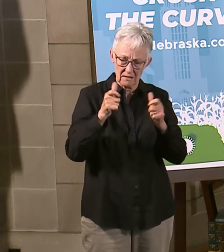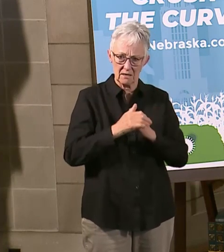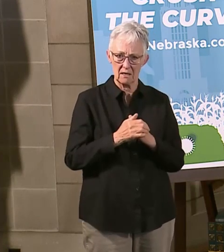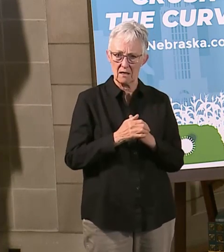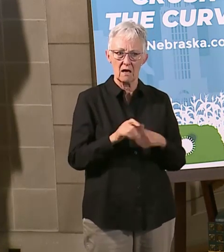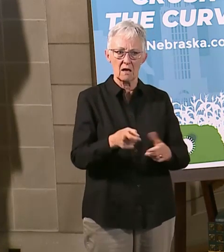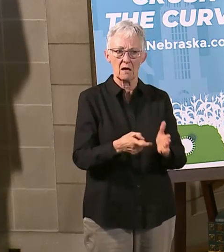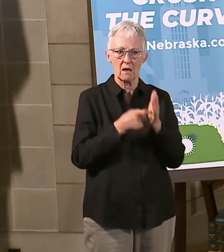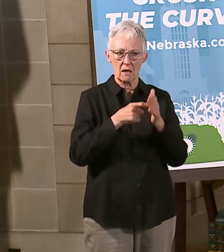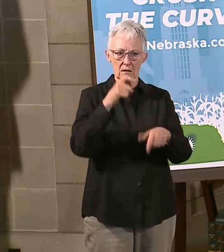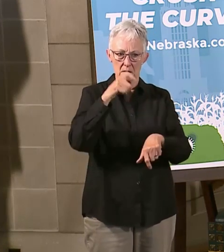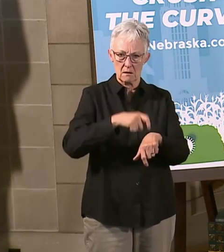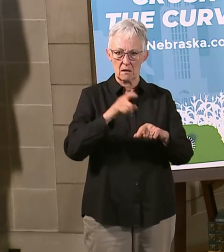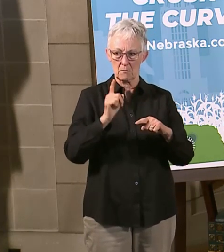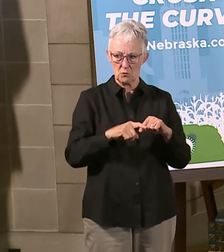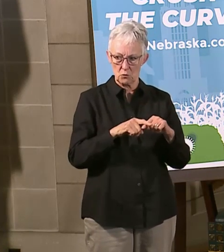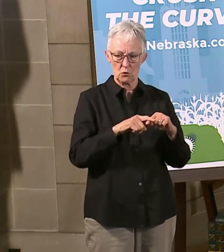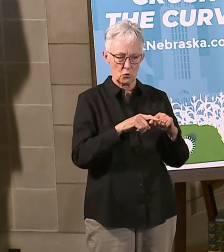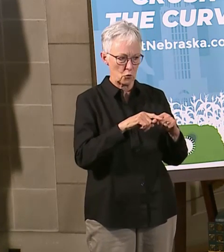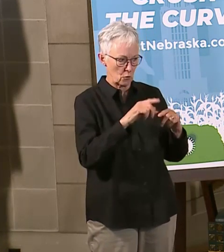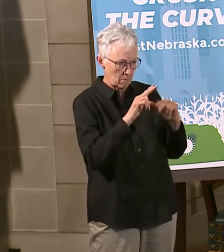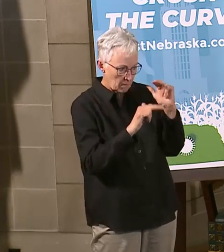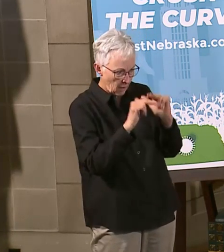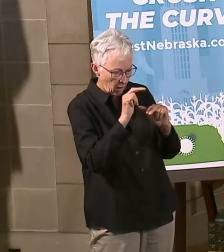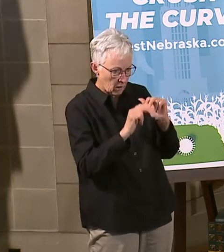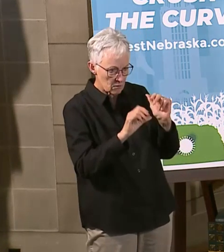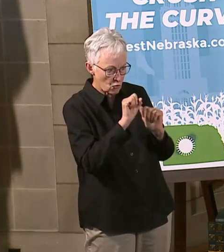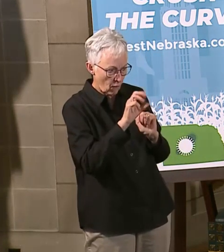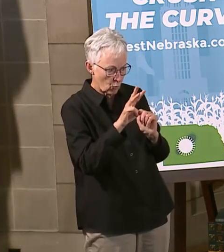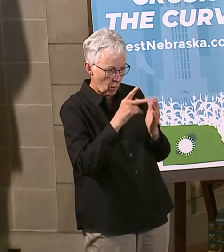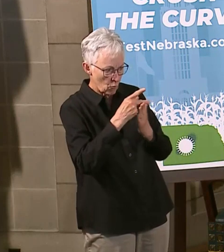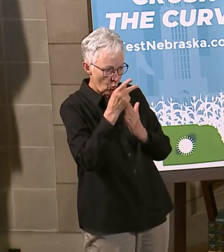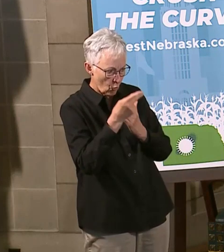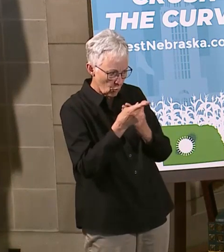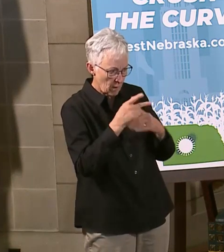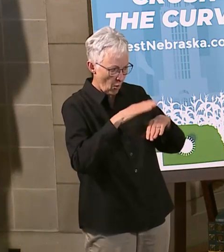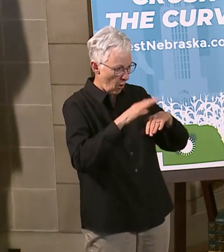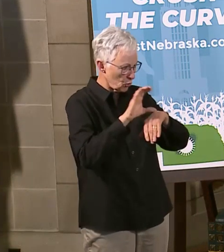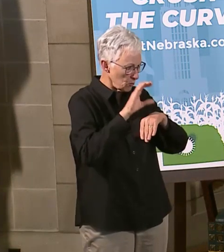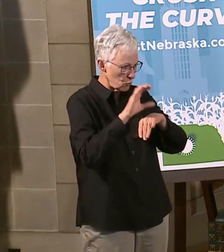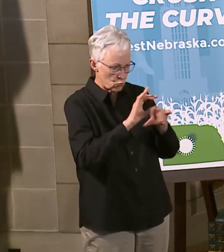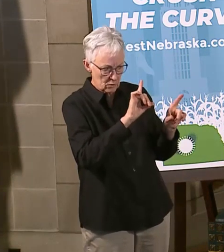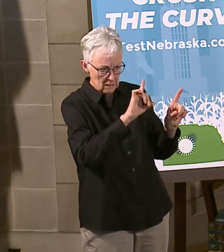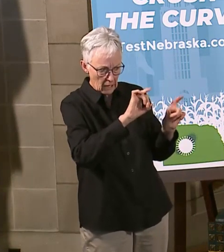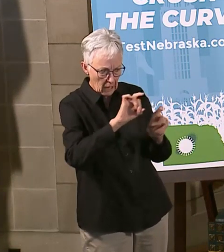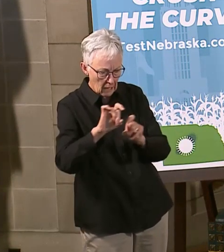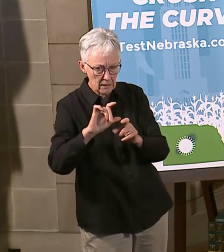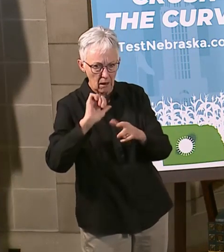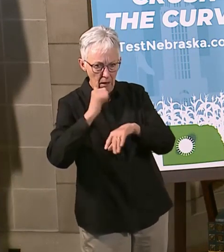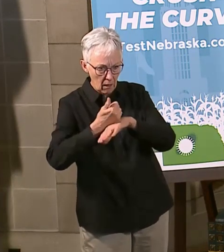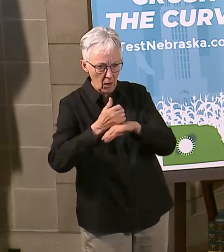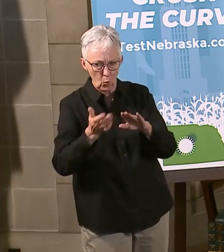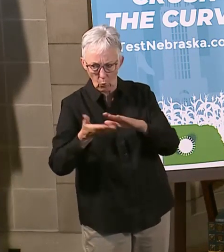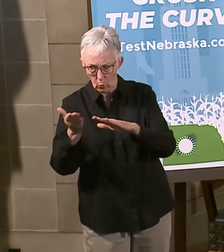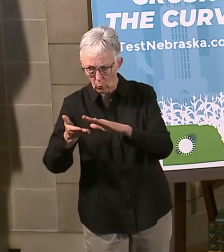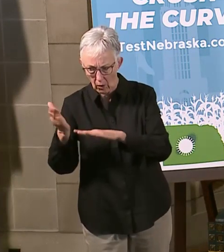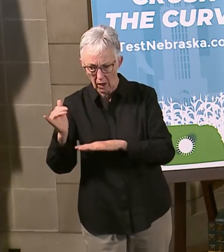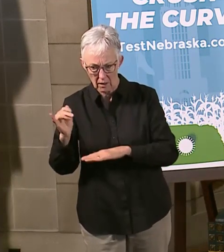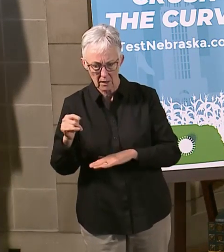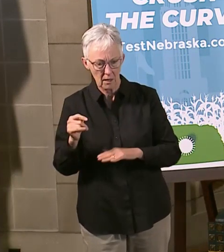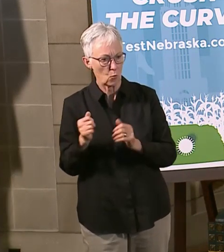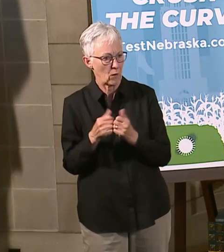place, especially when you've got a lot of people using it. So, again, we can only act once we know legislation has actually been passed and signed by